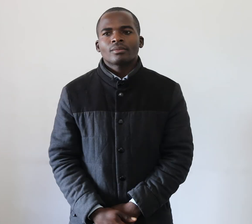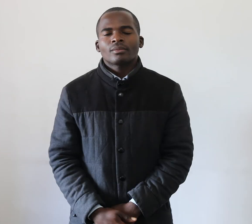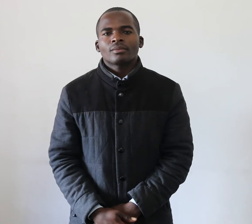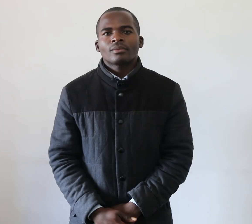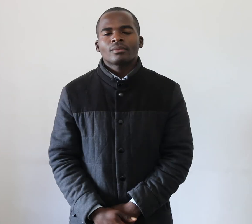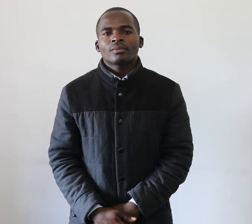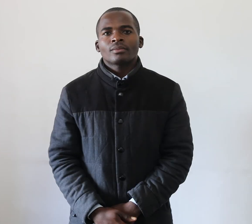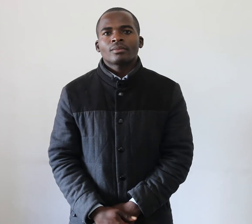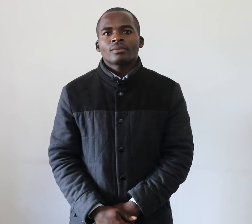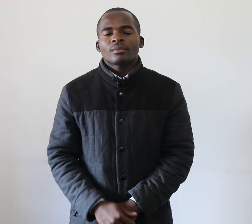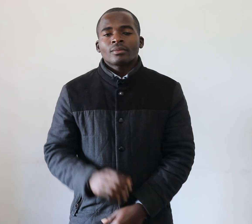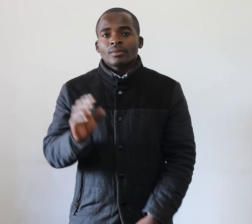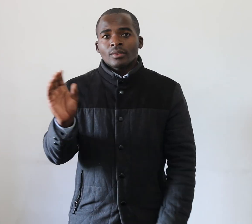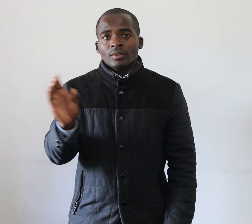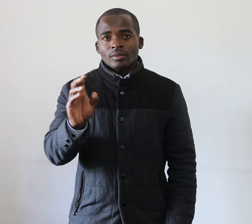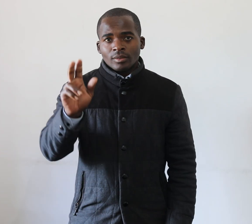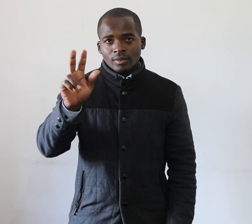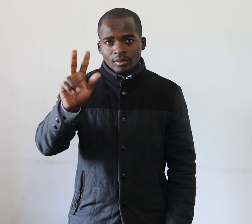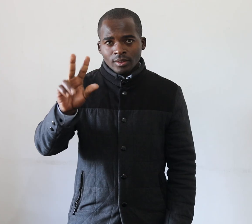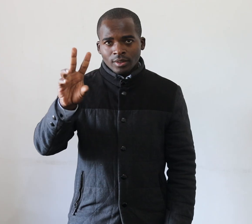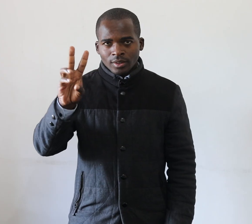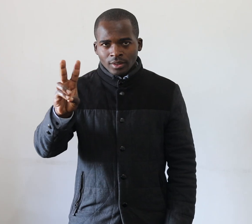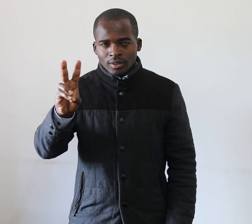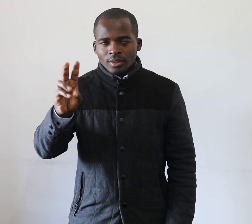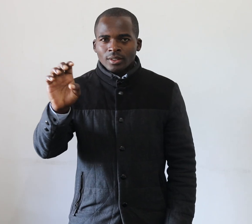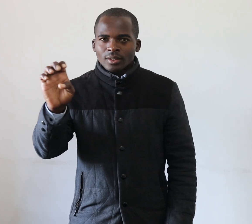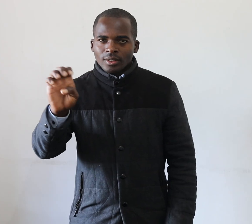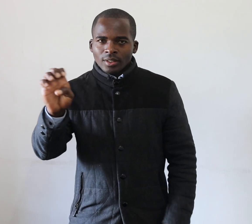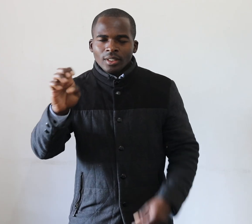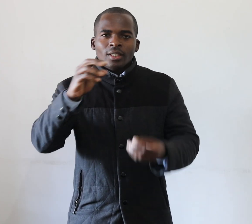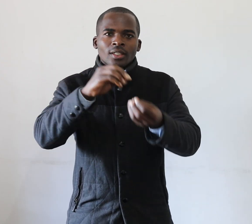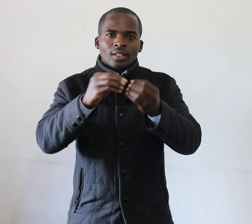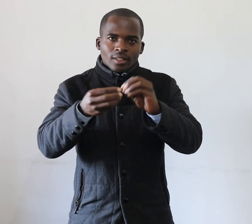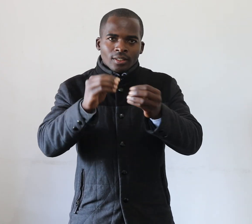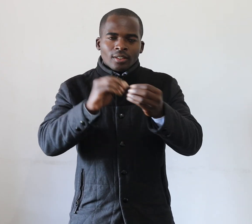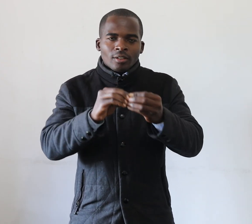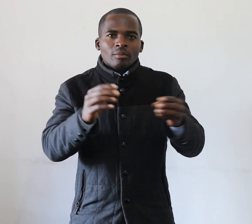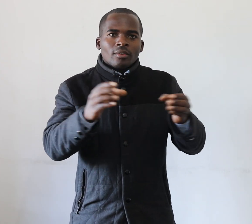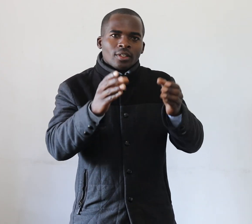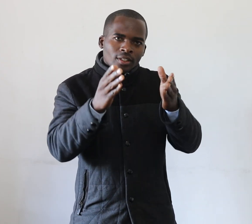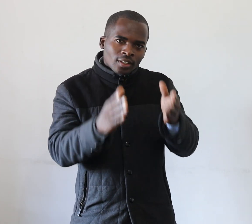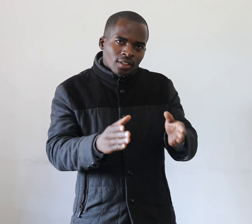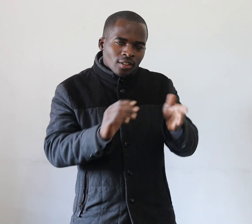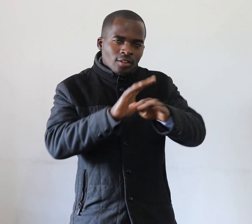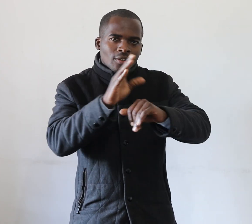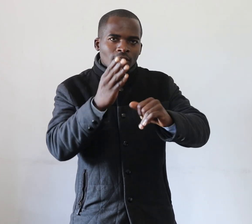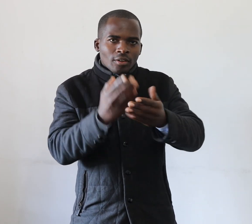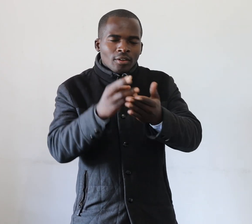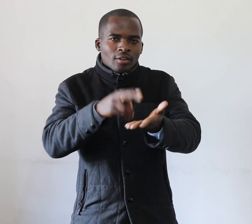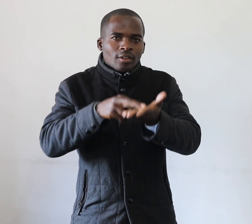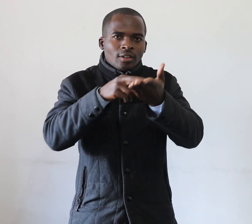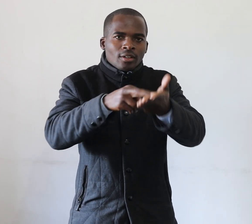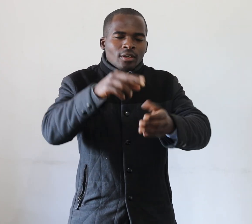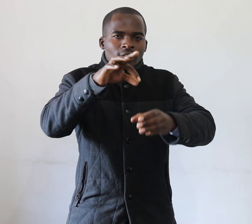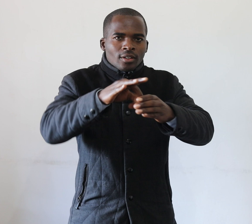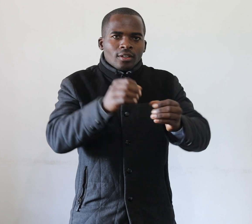Section 36E, number of councillors under proportional representation electoral